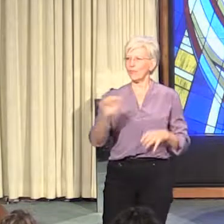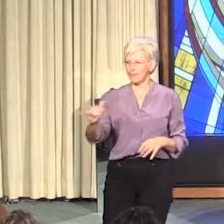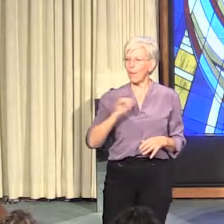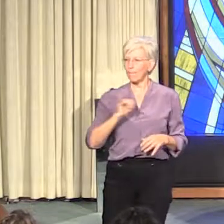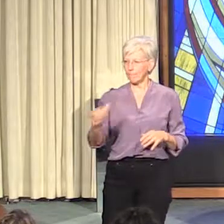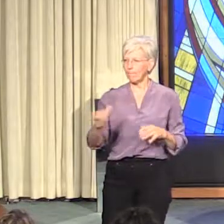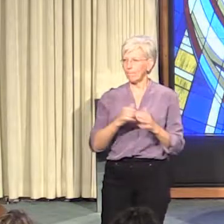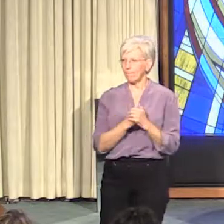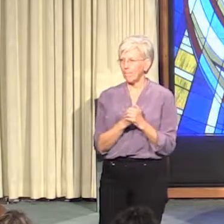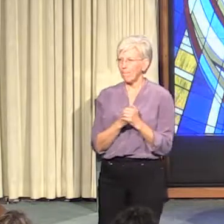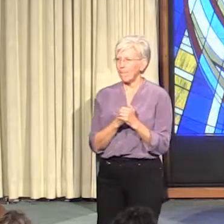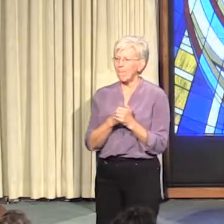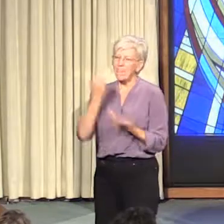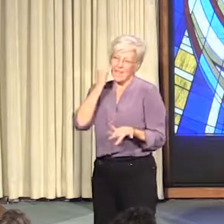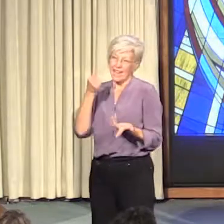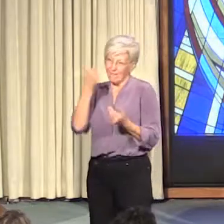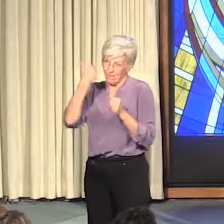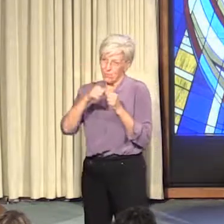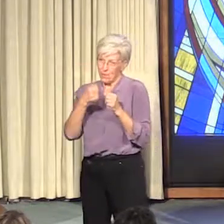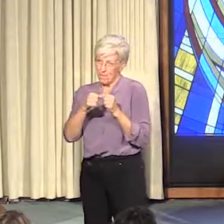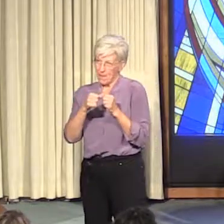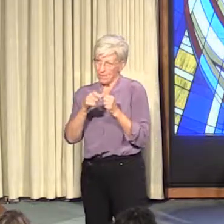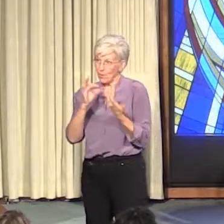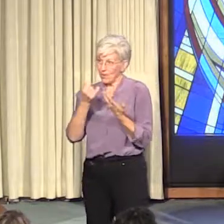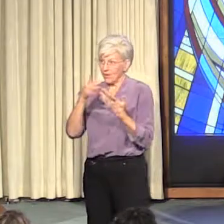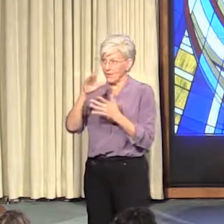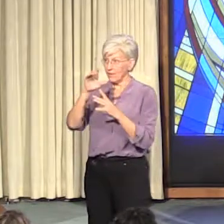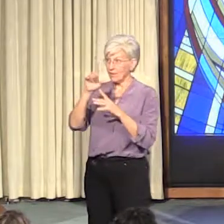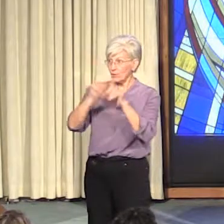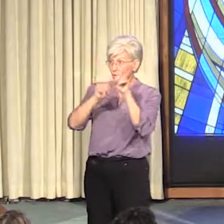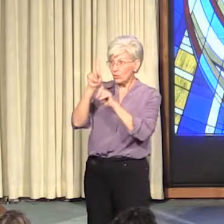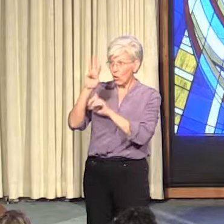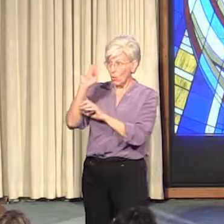And, you know, if you remember this in Star Wars,